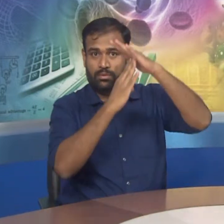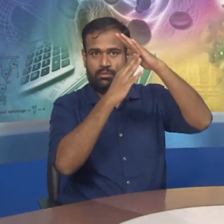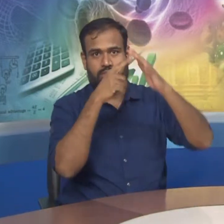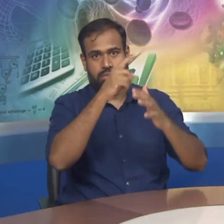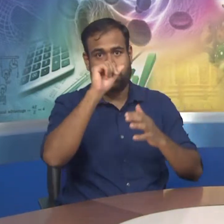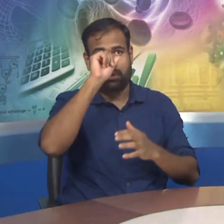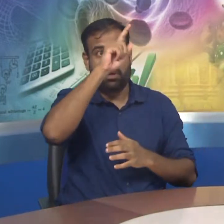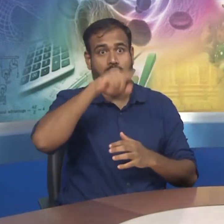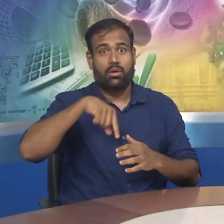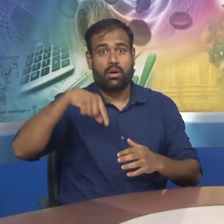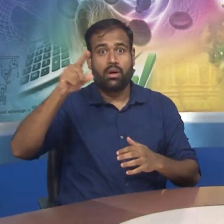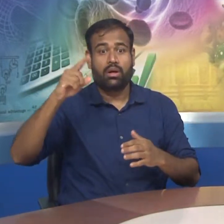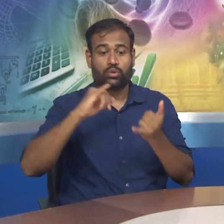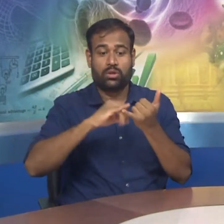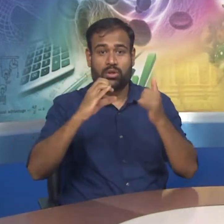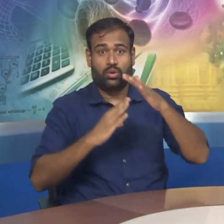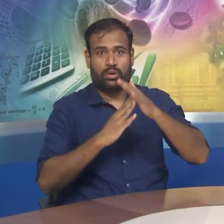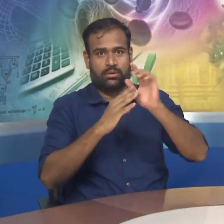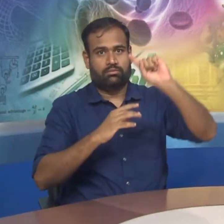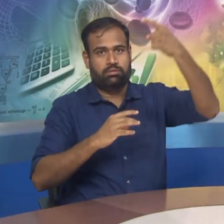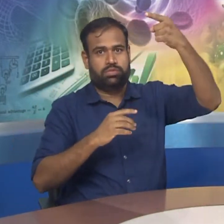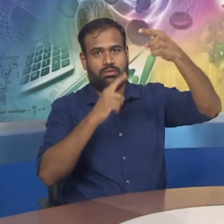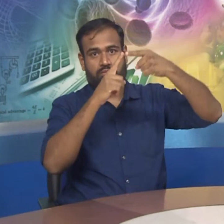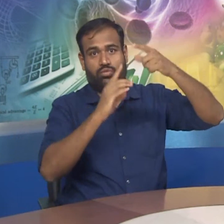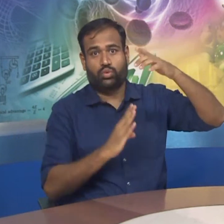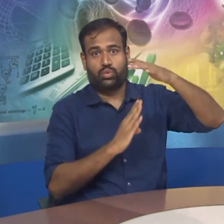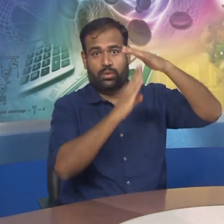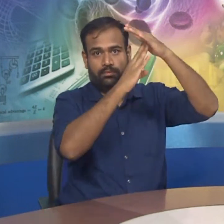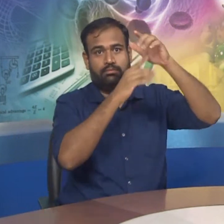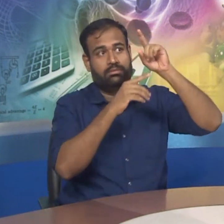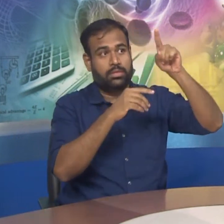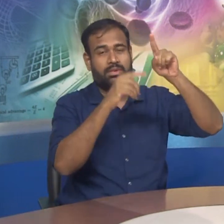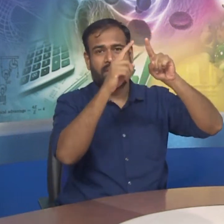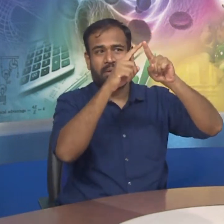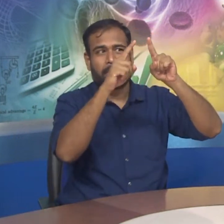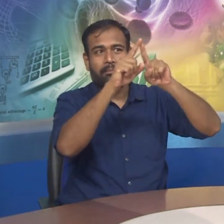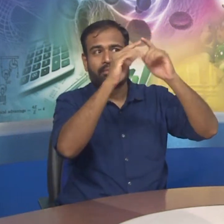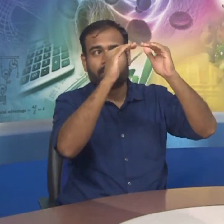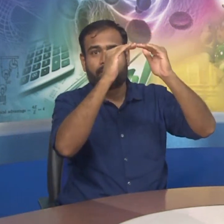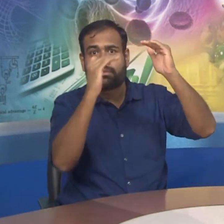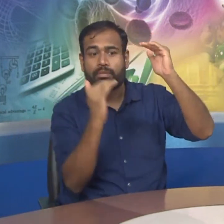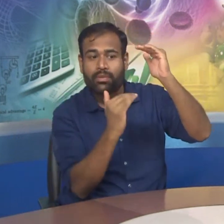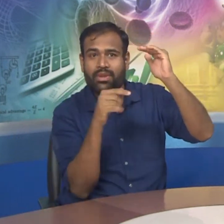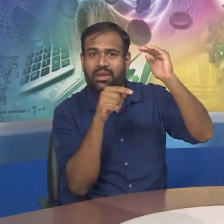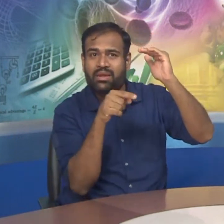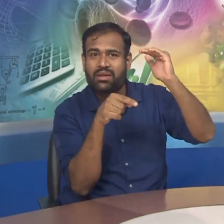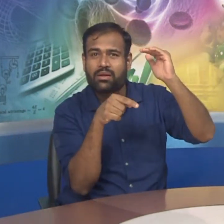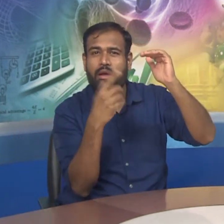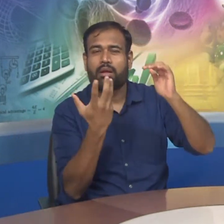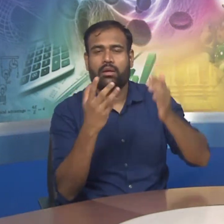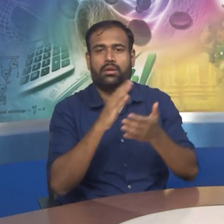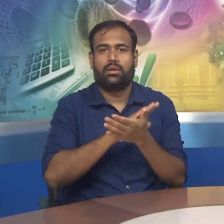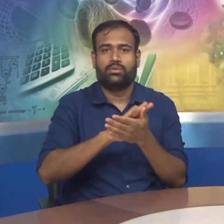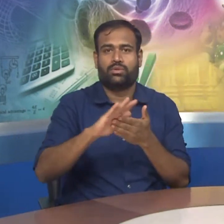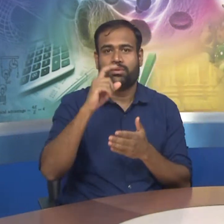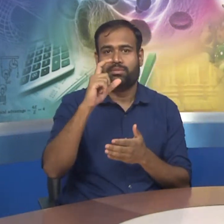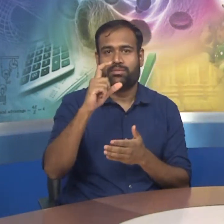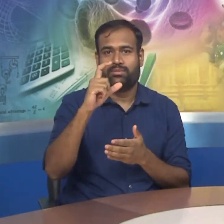The Supreme Court stands at the top of this single integrated judicial system with high courts at